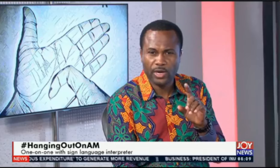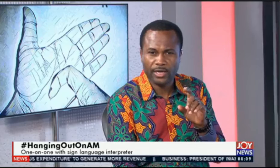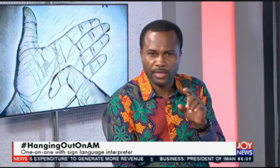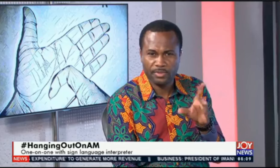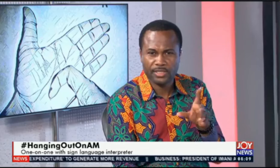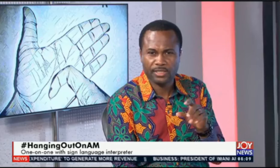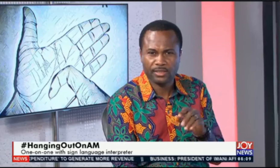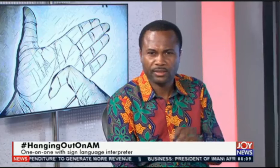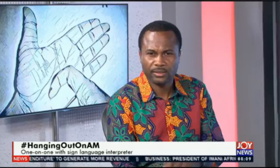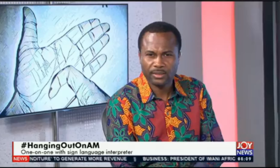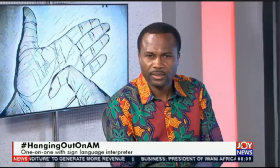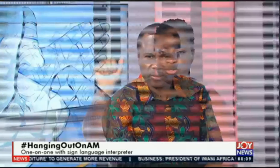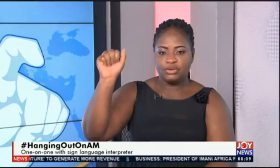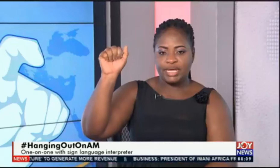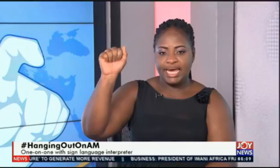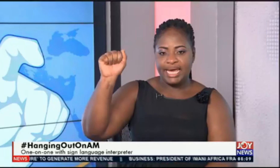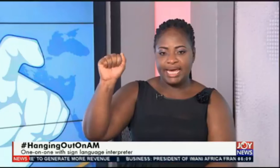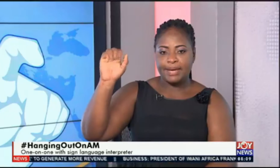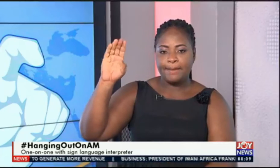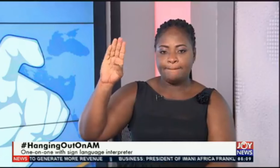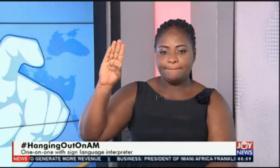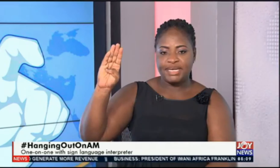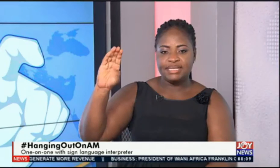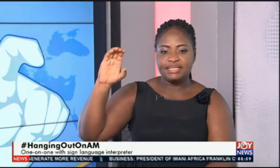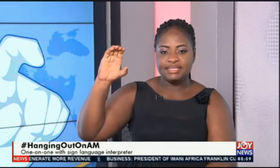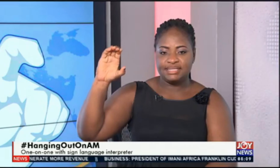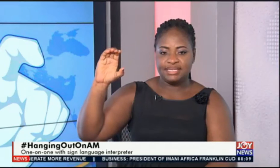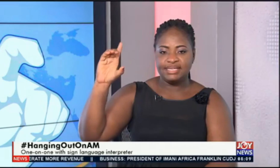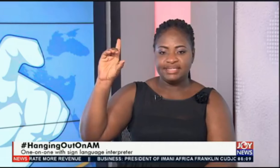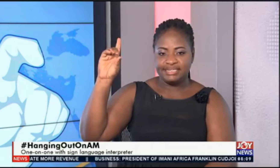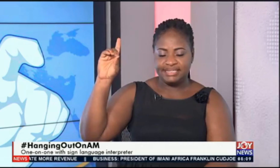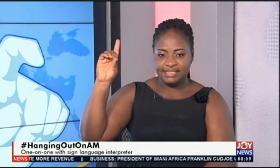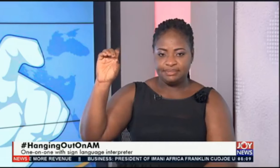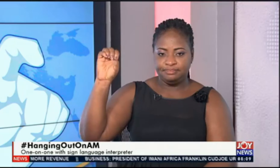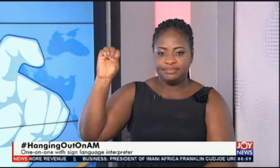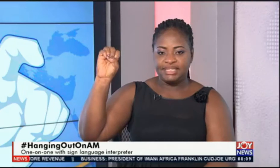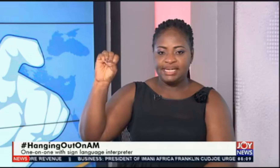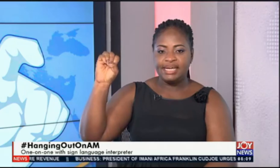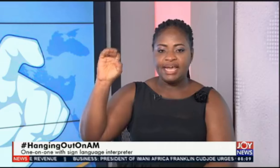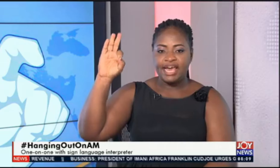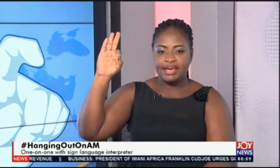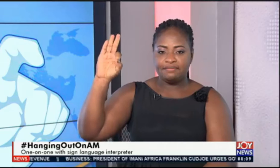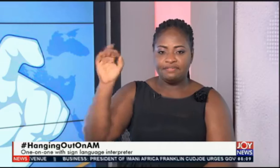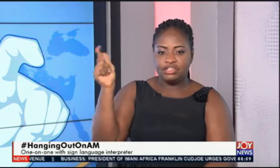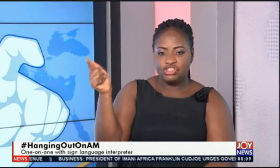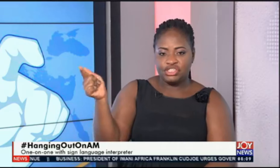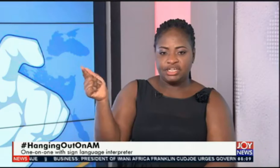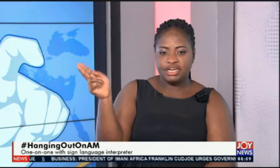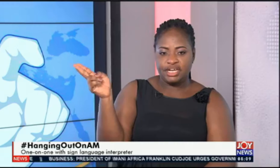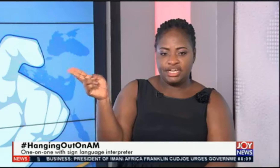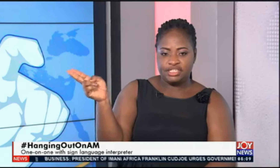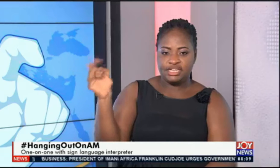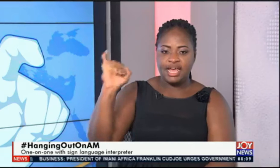through ABC? And okay, so A, B, C, D, E, F,